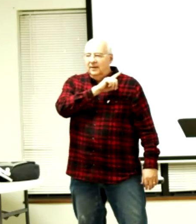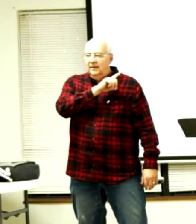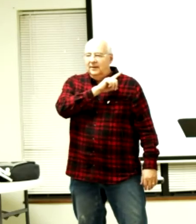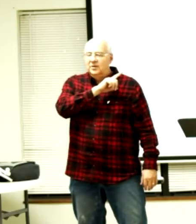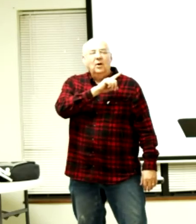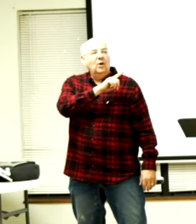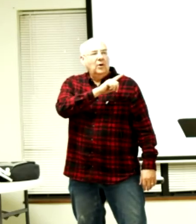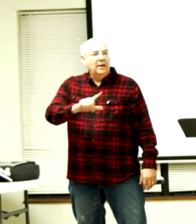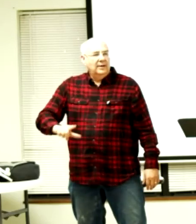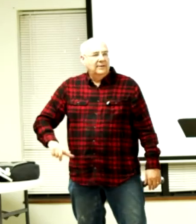So Lord,